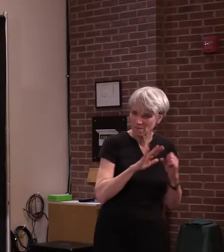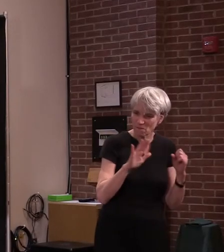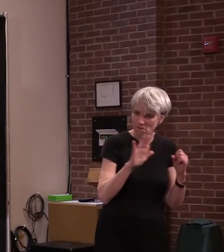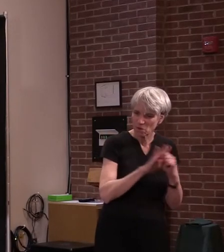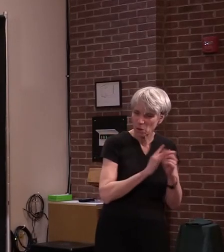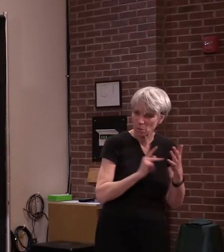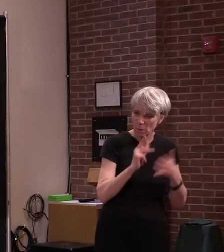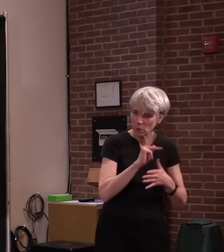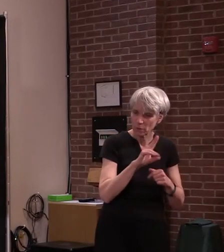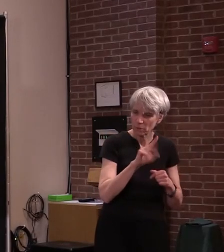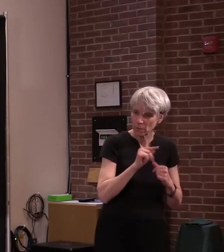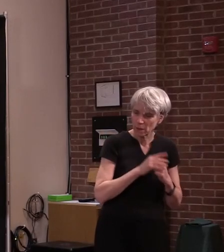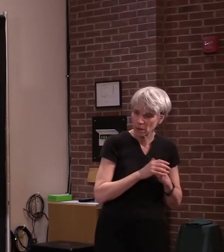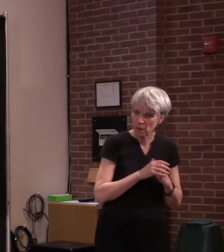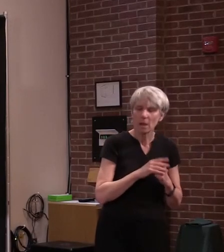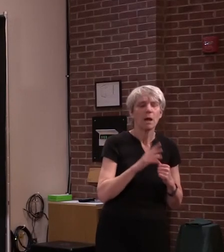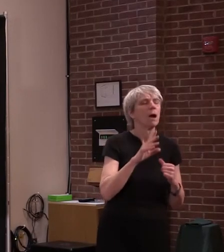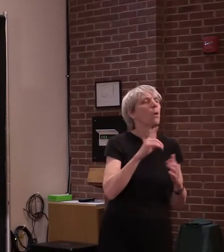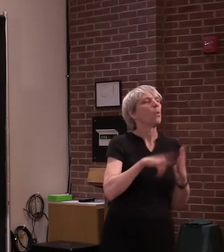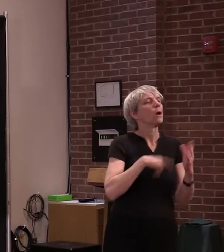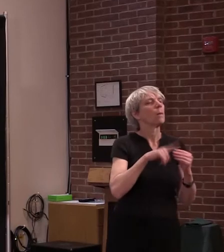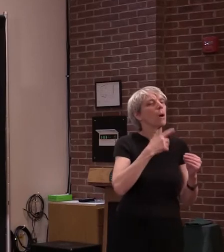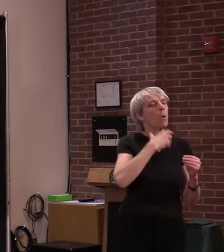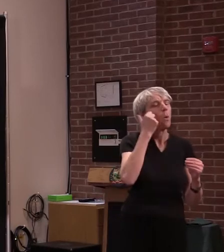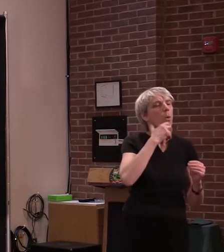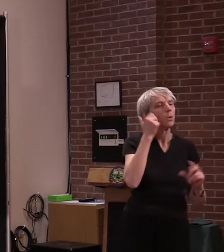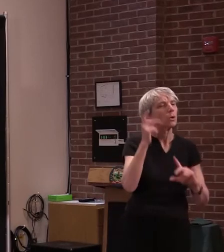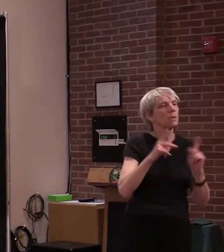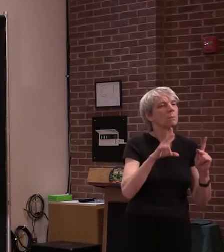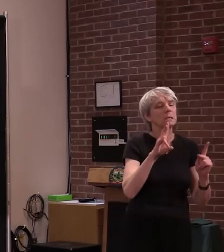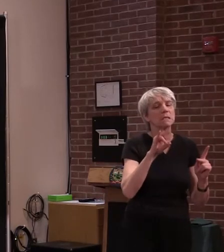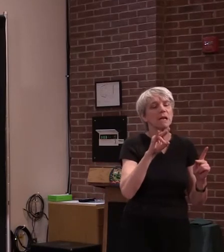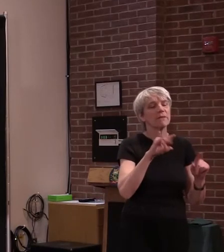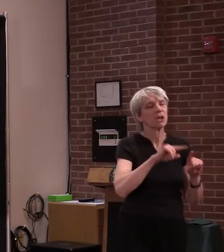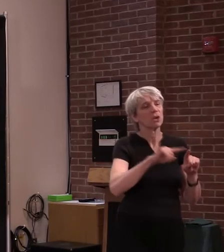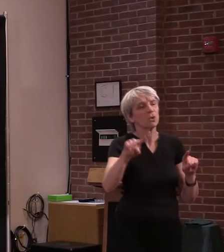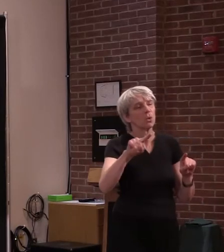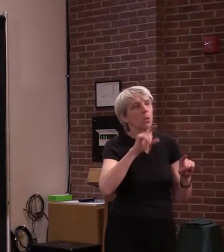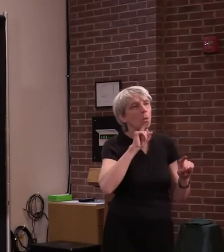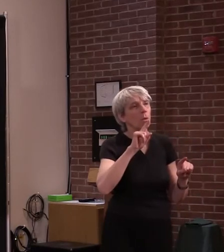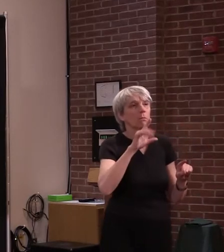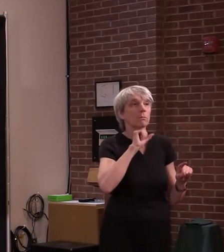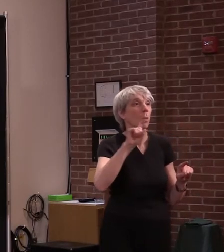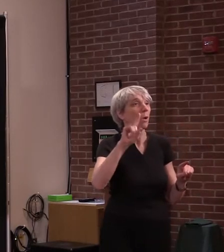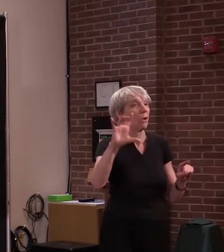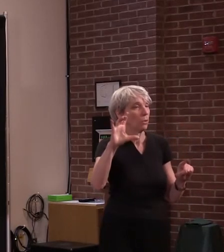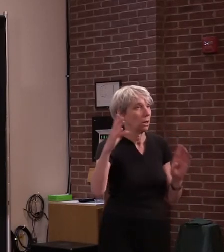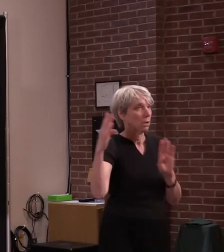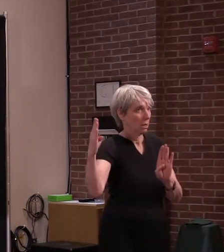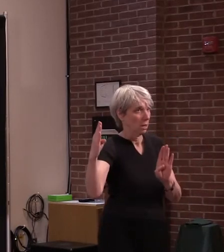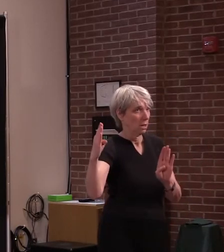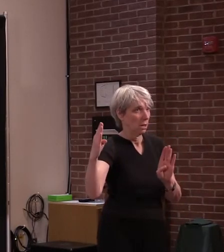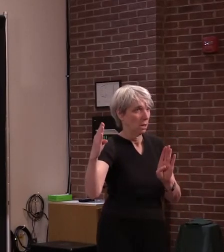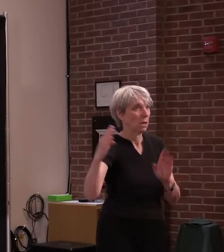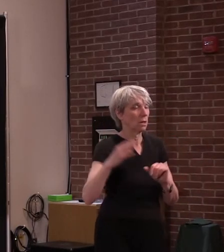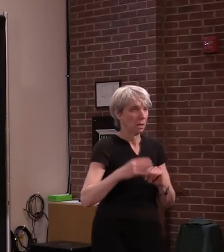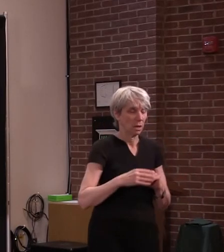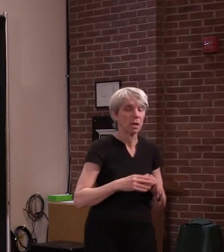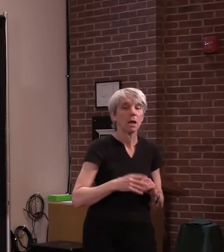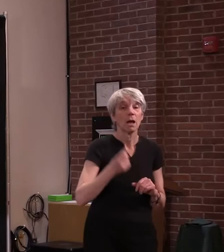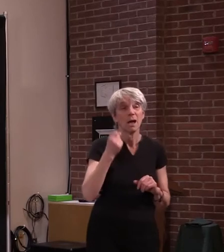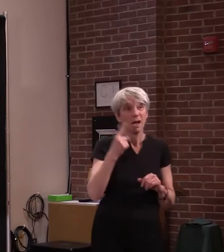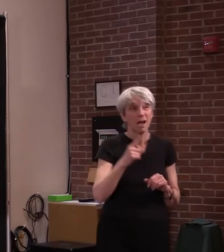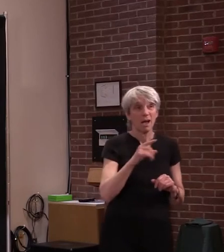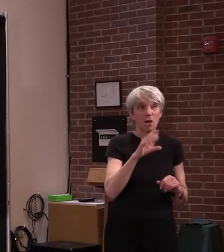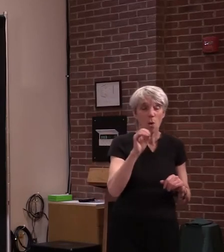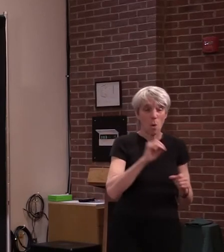things I'm concerned about is the older population, say from 70 to 100. The Omicron variant